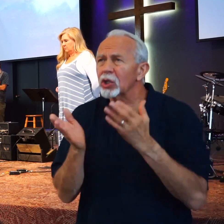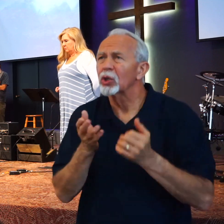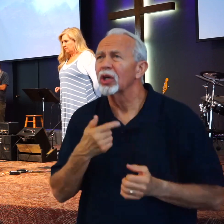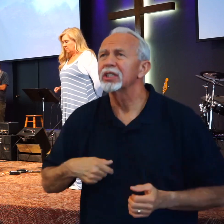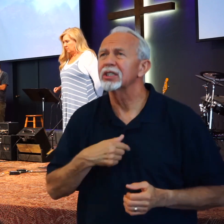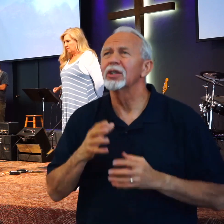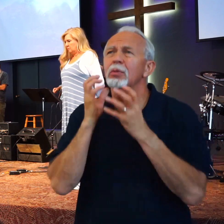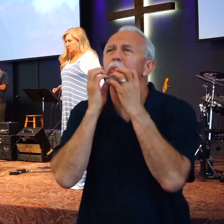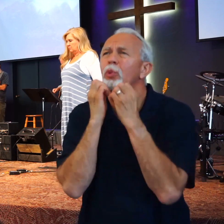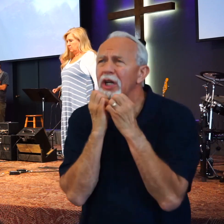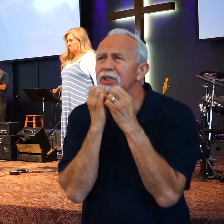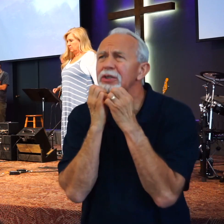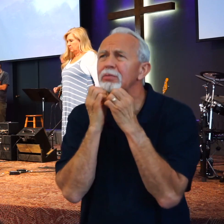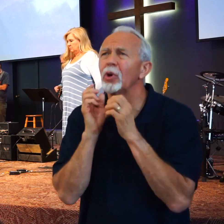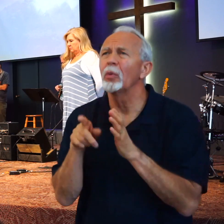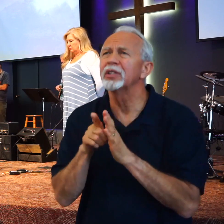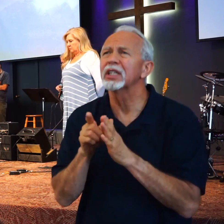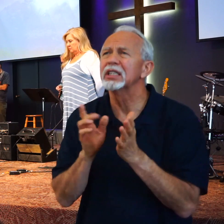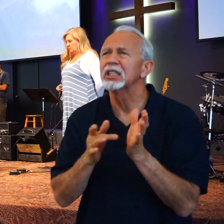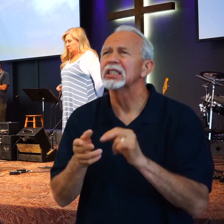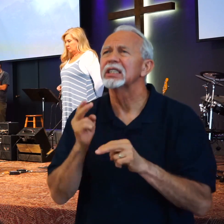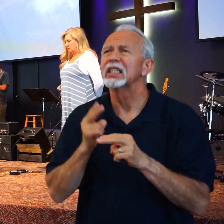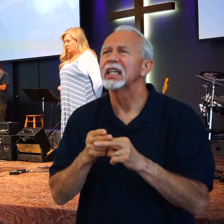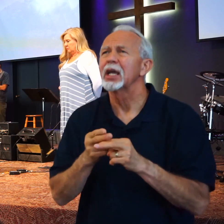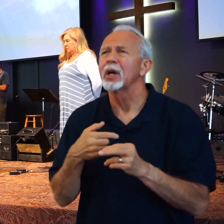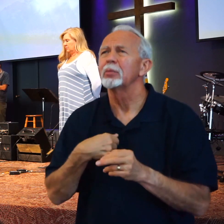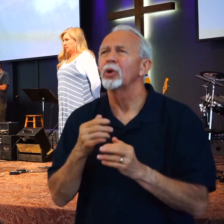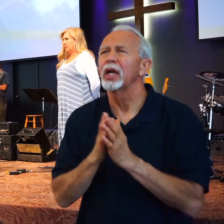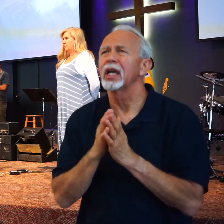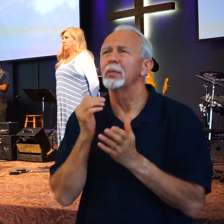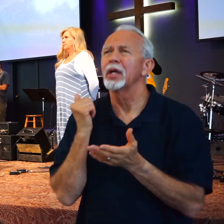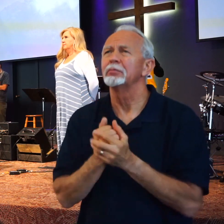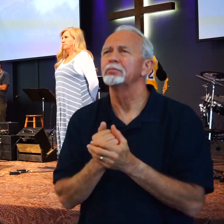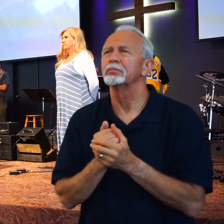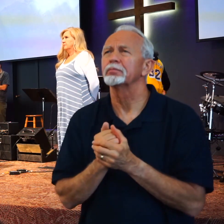precious promises. In Jesus' name, amen.